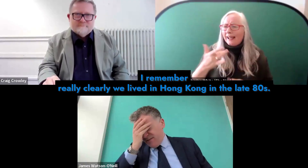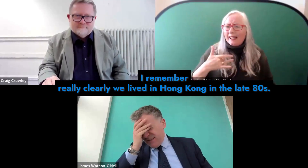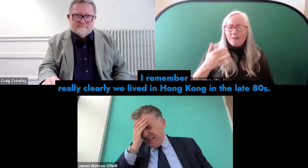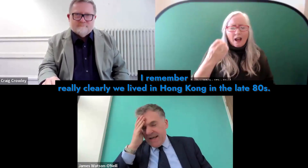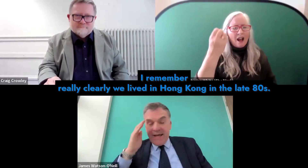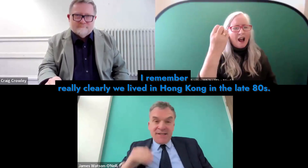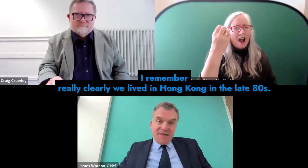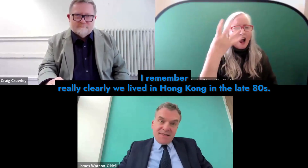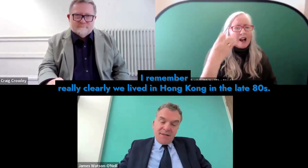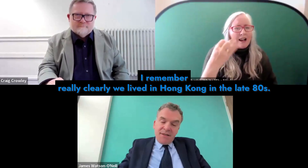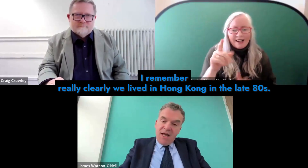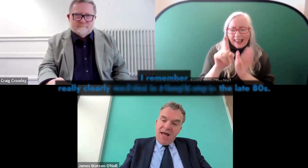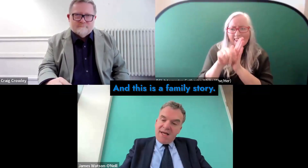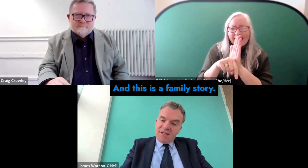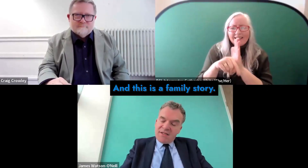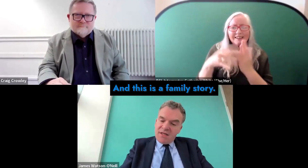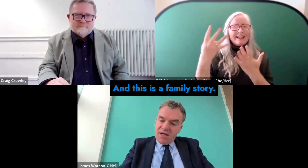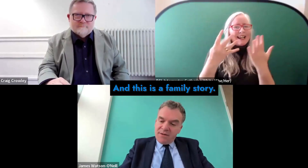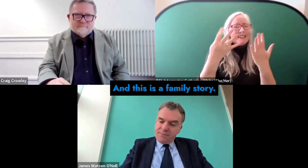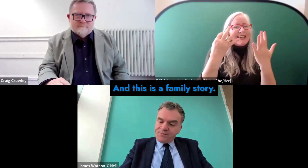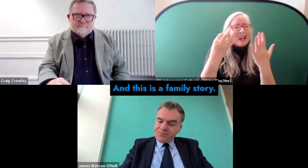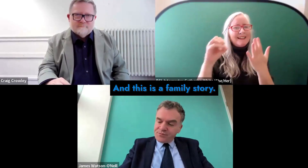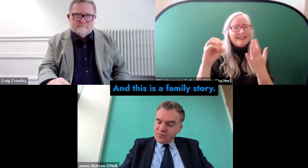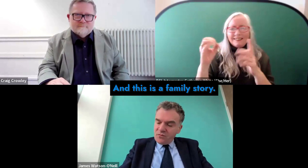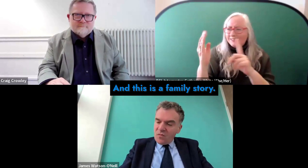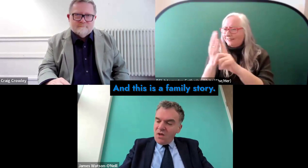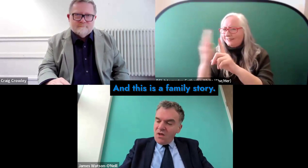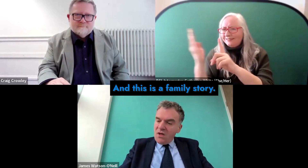in the late 80s, and